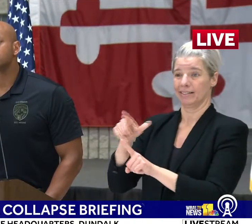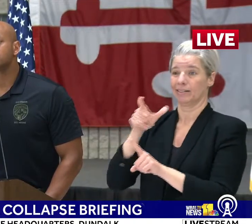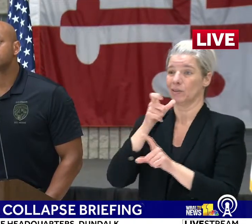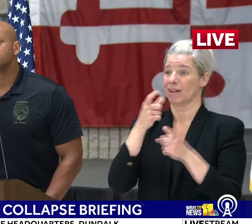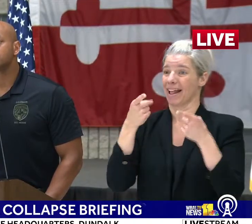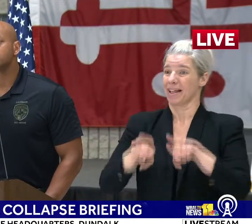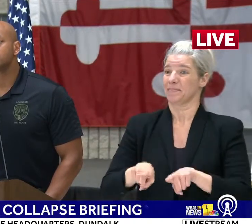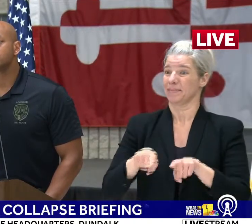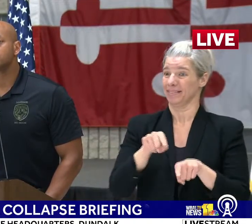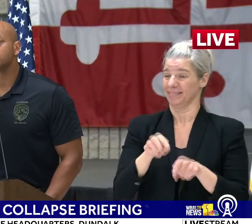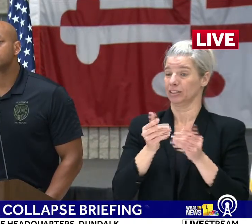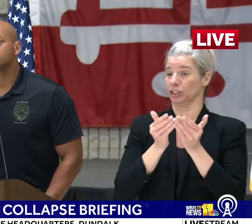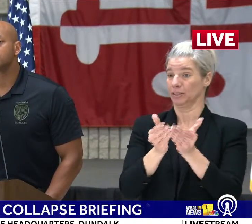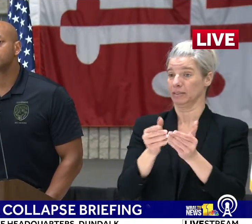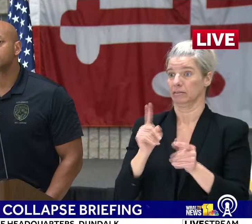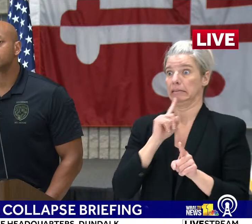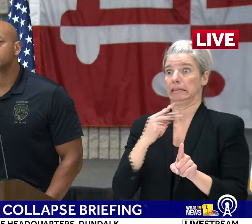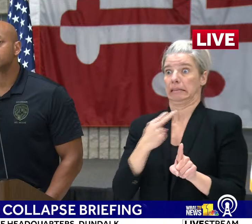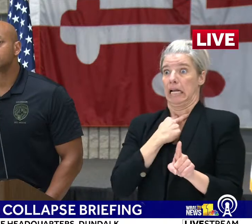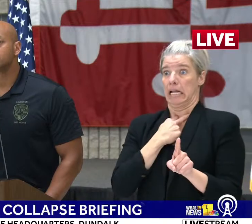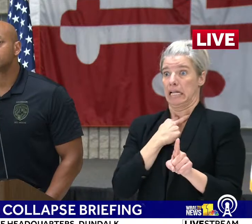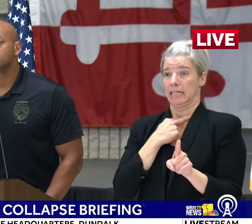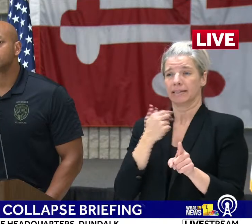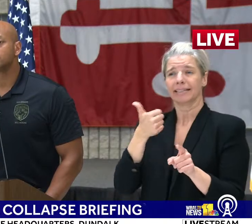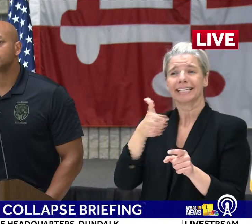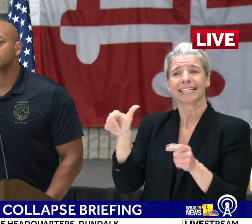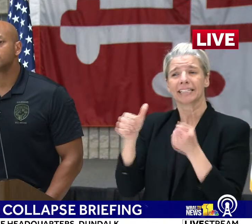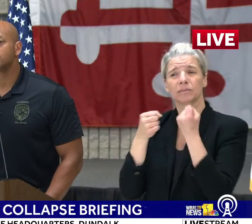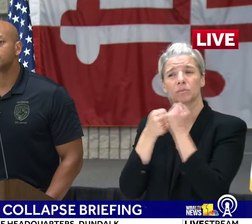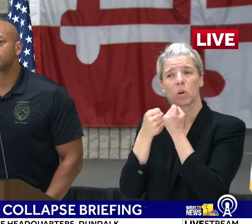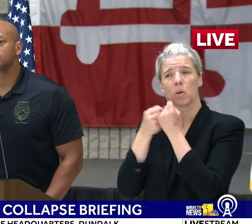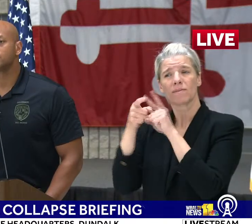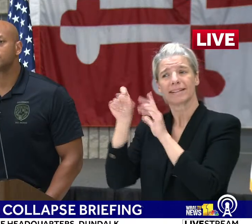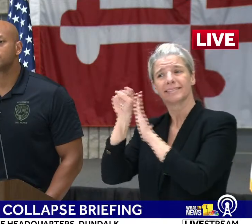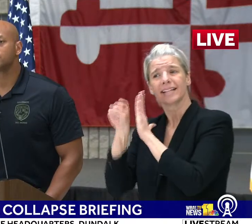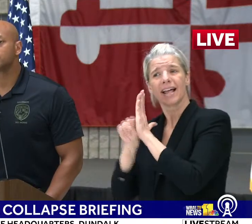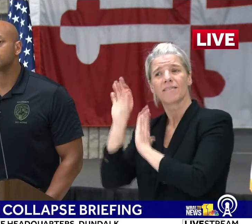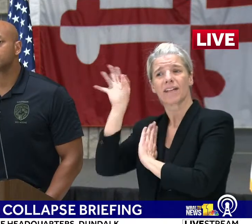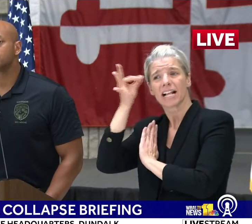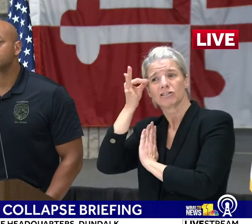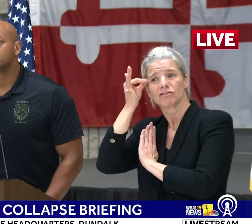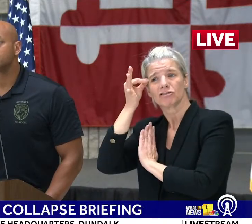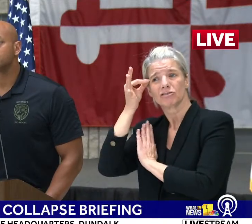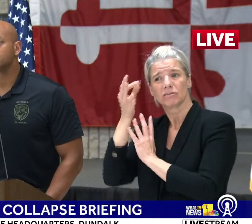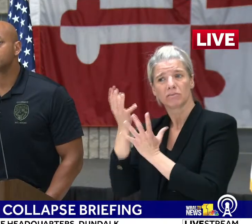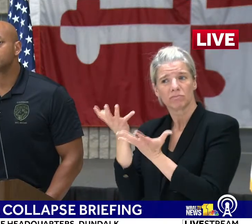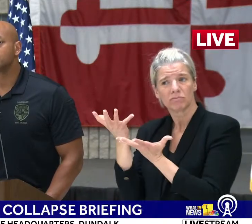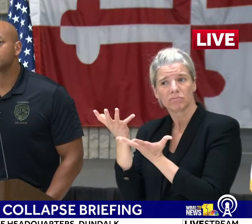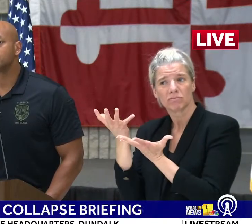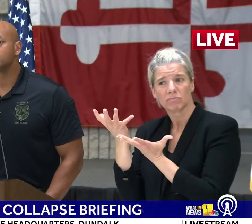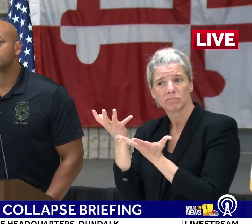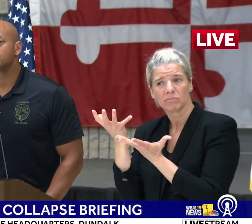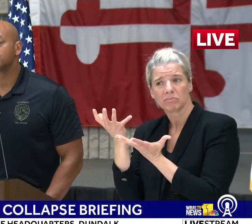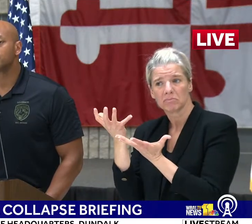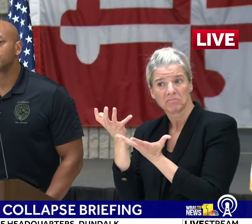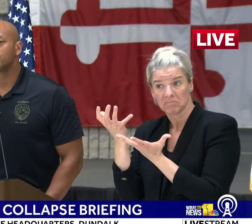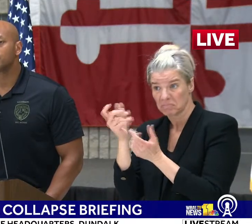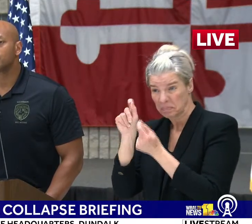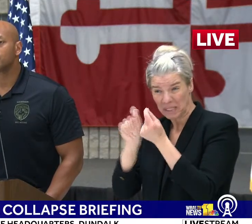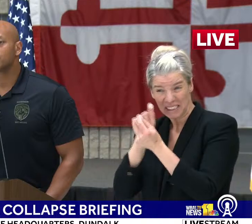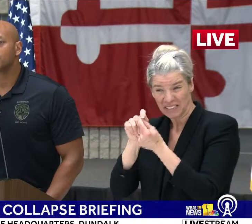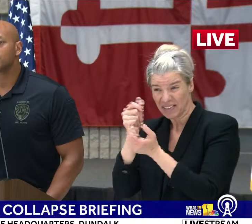port. Is there any support from state or even federal support that you're looking to create that specifically helps them